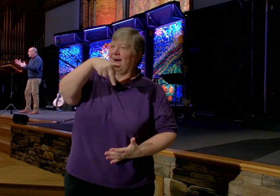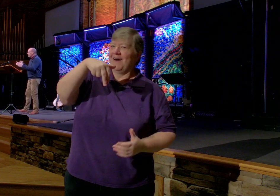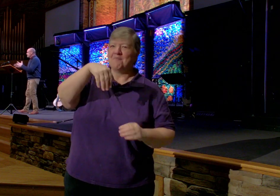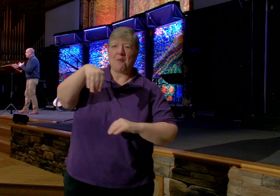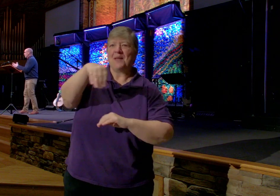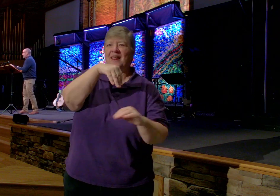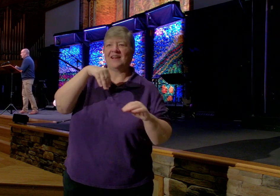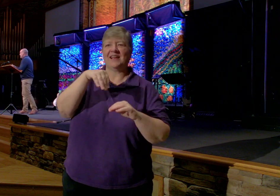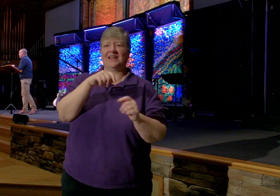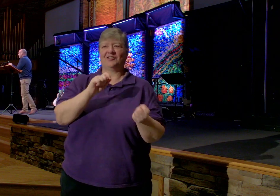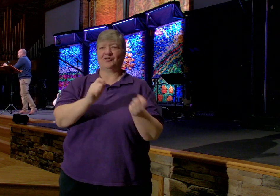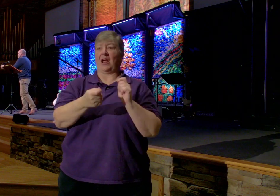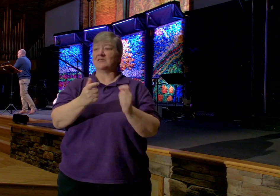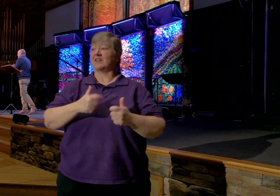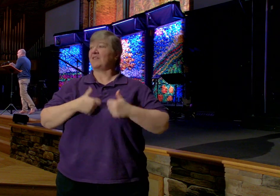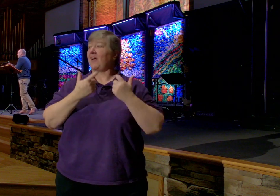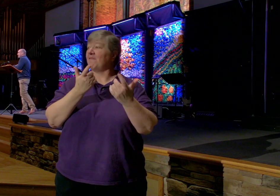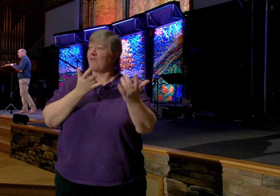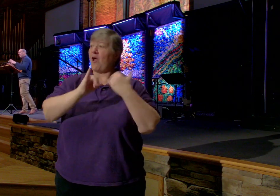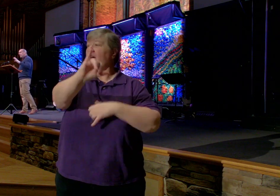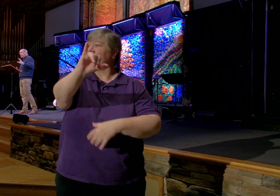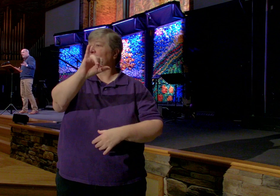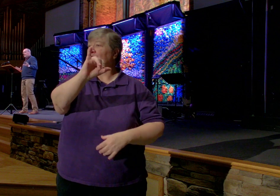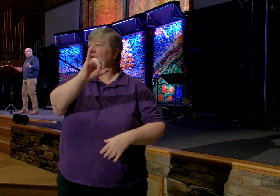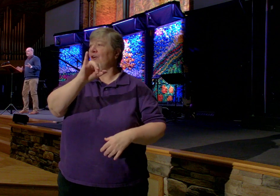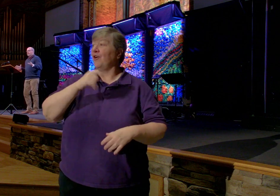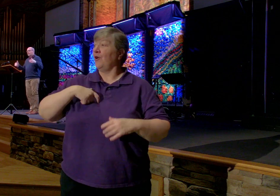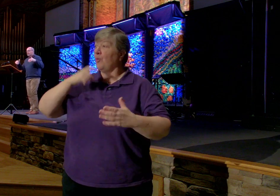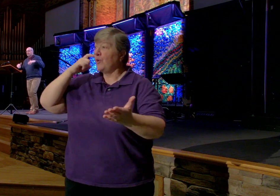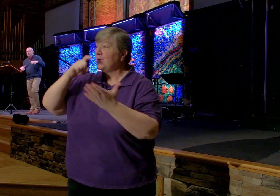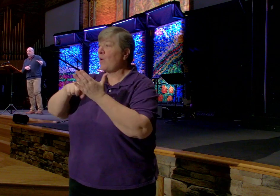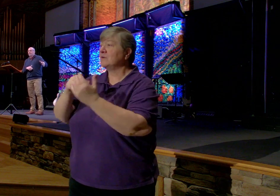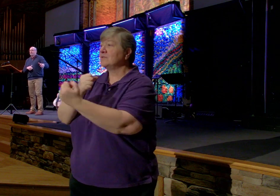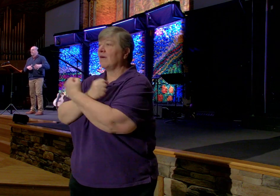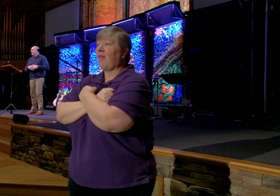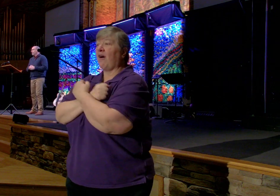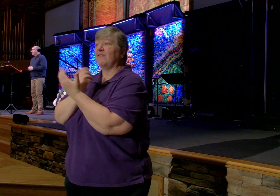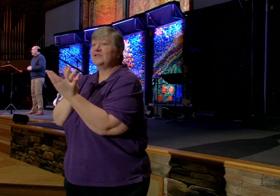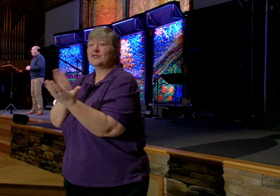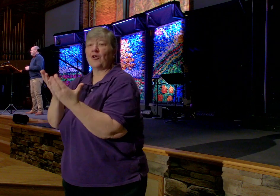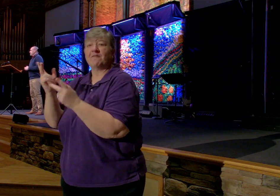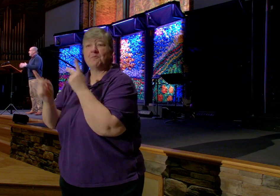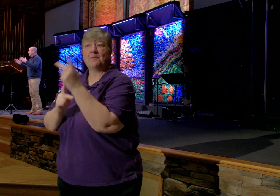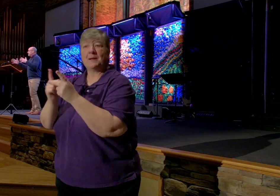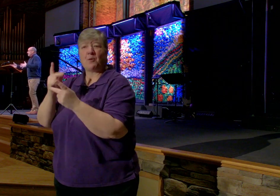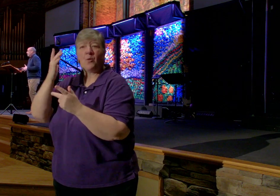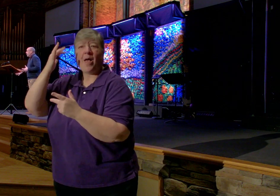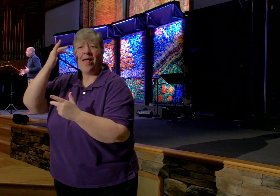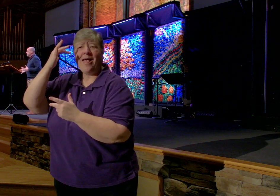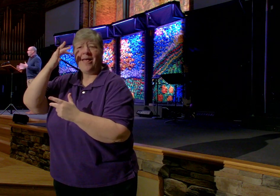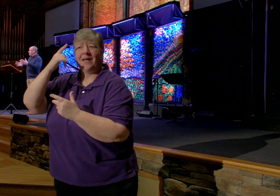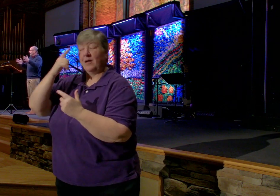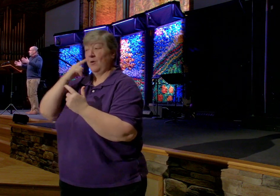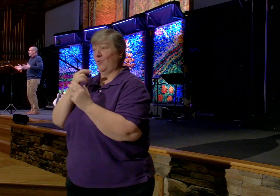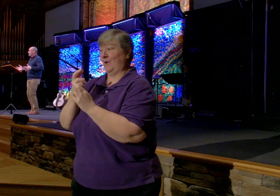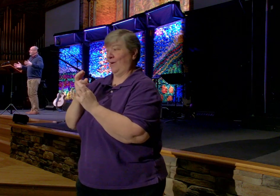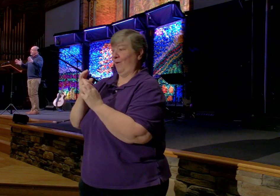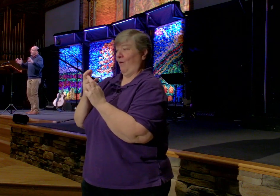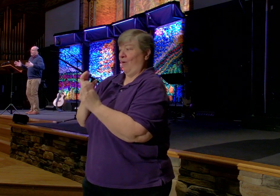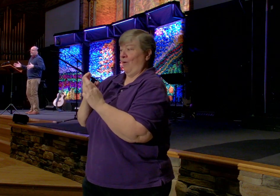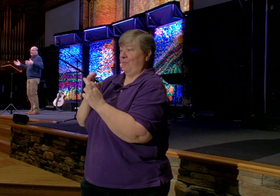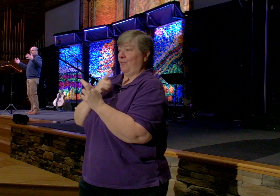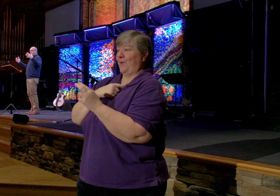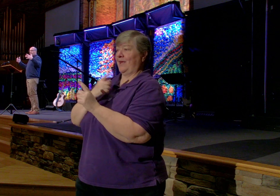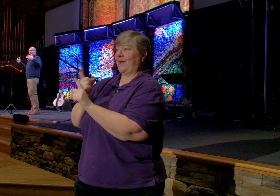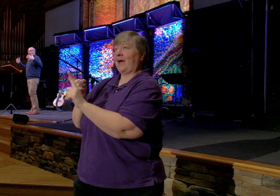forever. And the reason why we notice people and love people and pay attention to them and serve them is because in the hopes